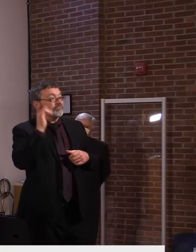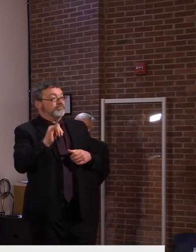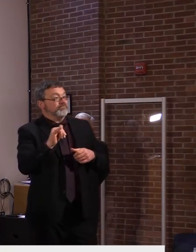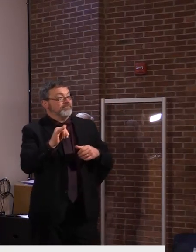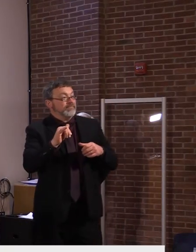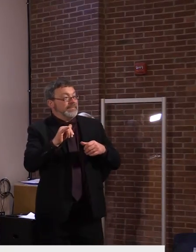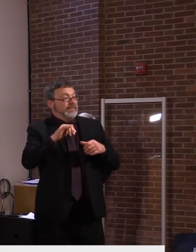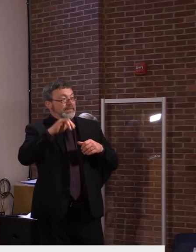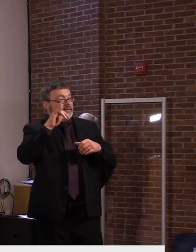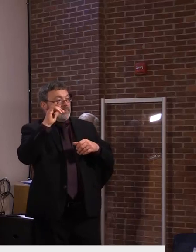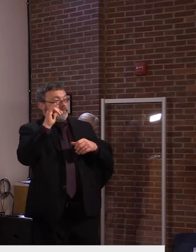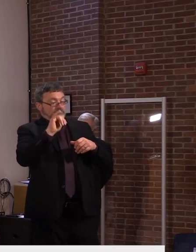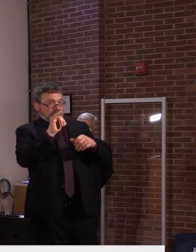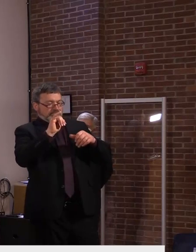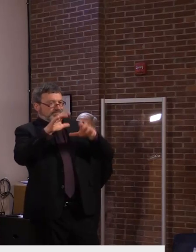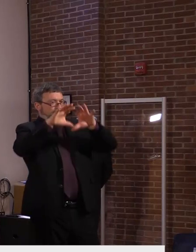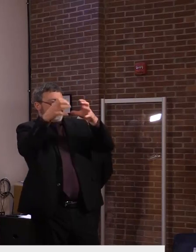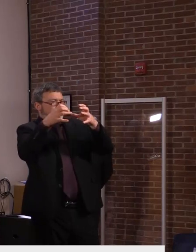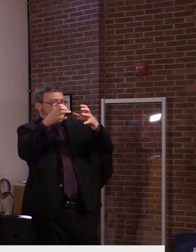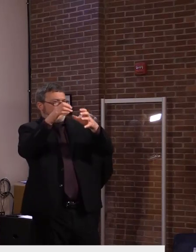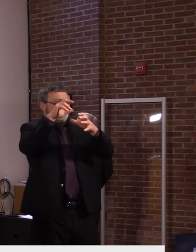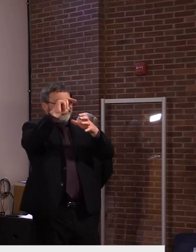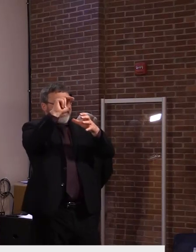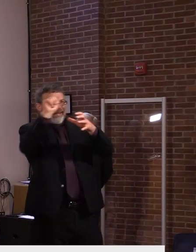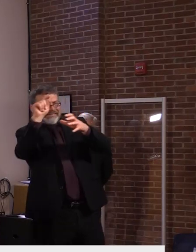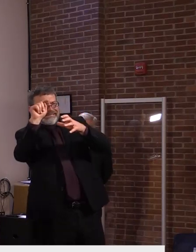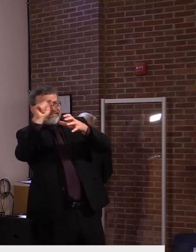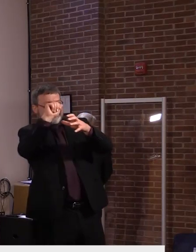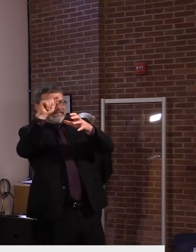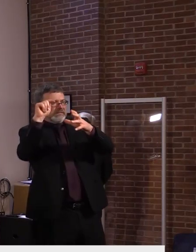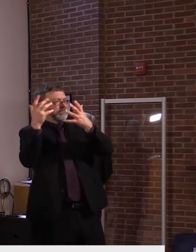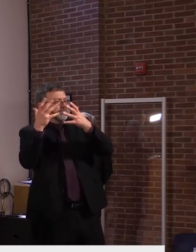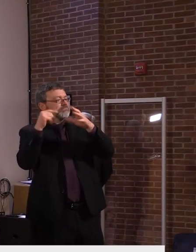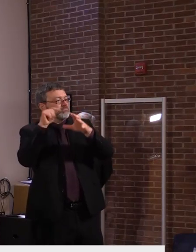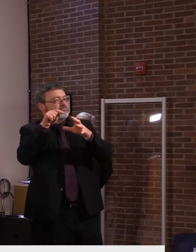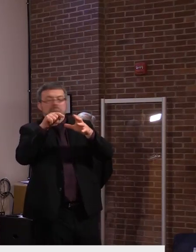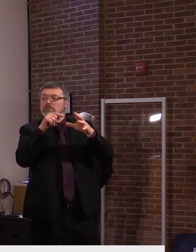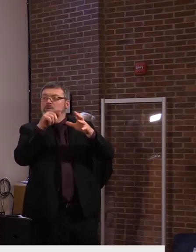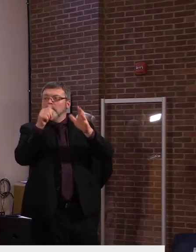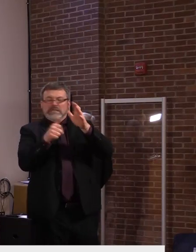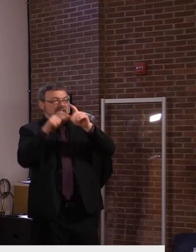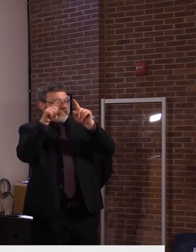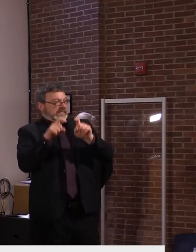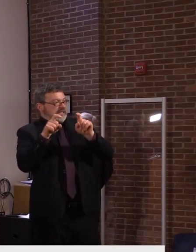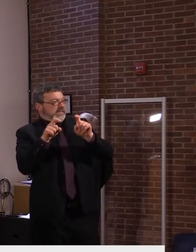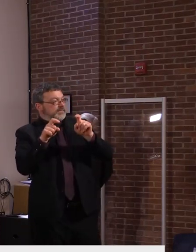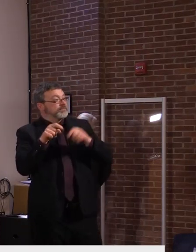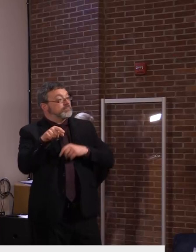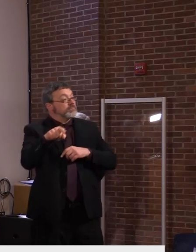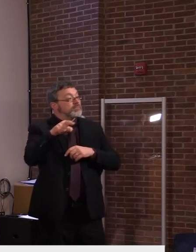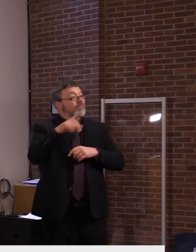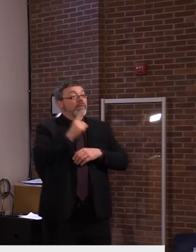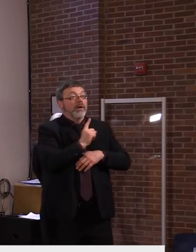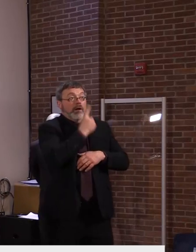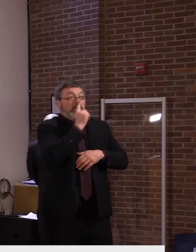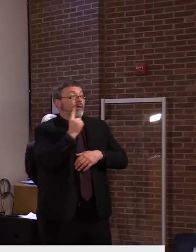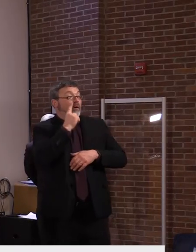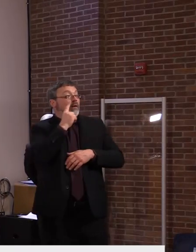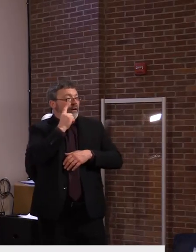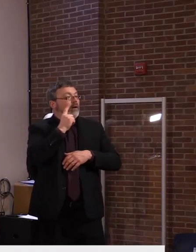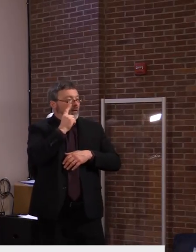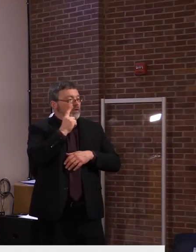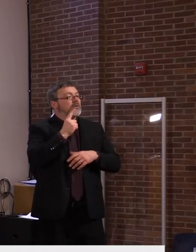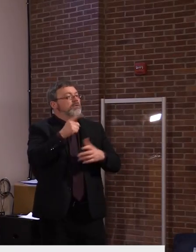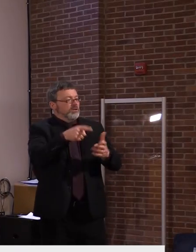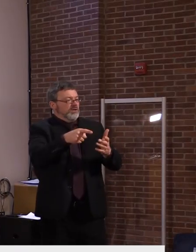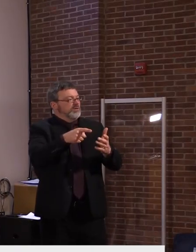NAAT, nucleic acid amplification tests. The PCR is the one we all recognize, and